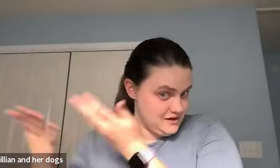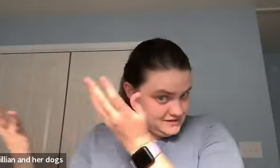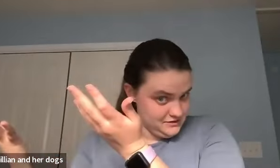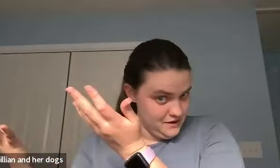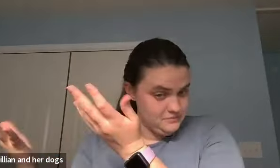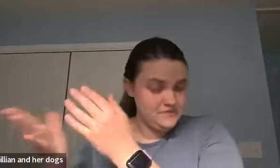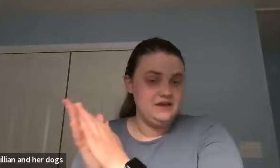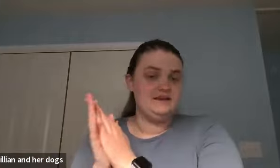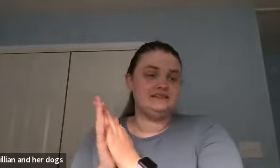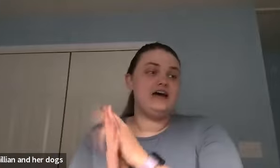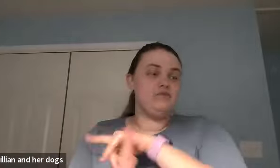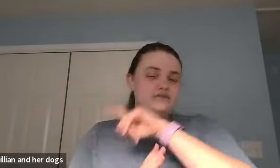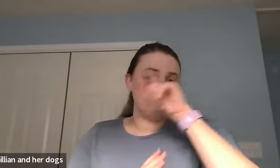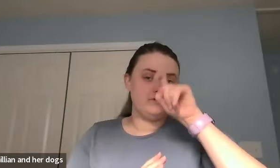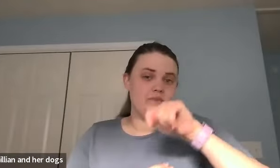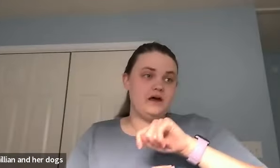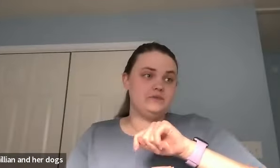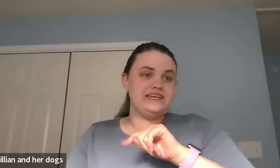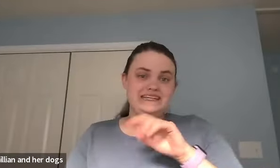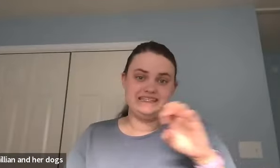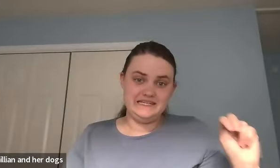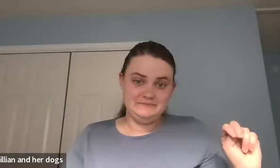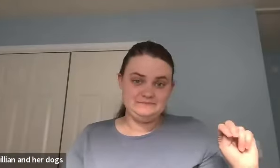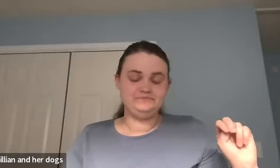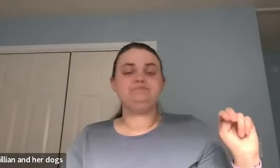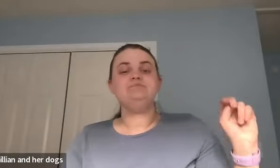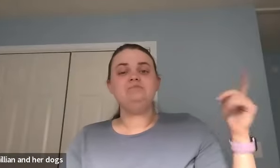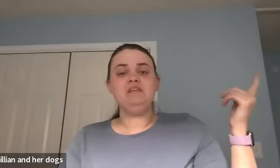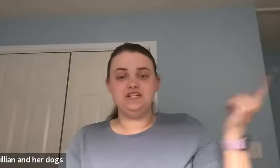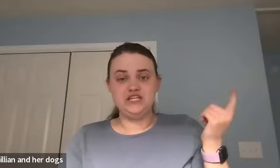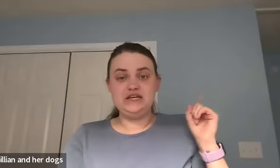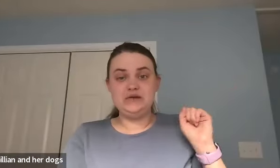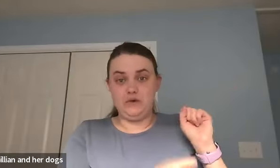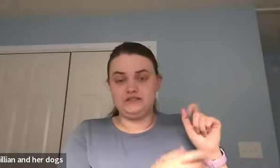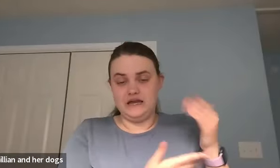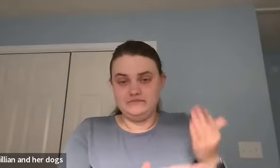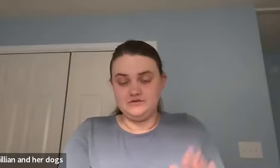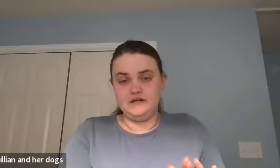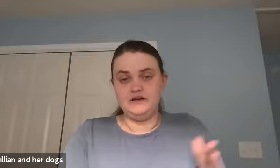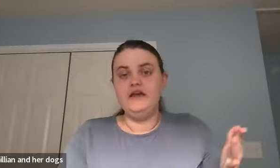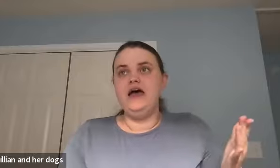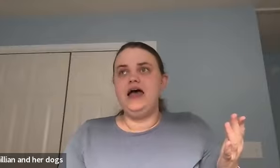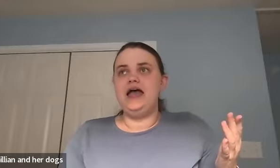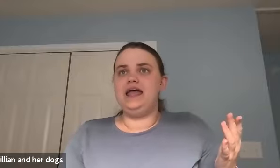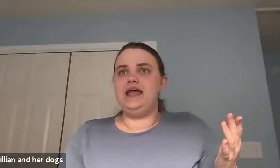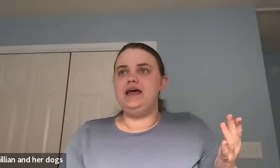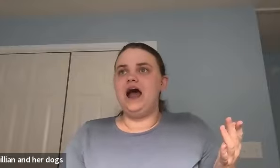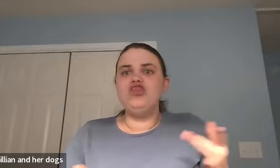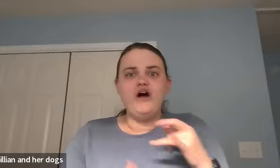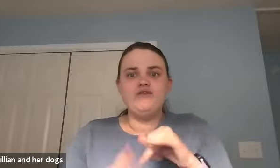nice little help. Because I have one friend from Tennessee, and she works at the school here. And we'll